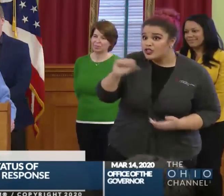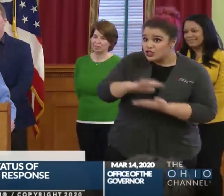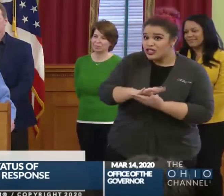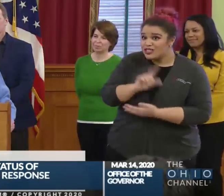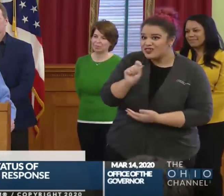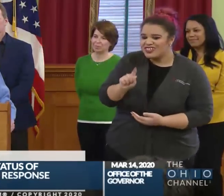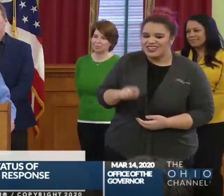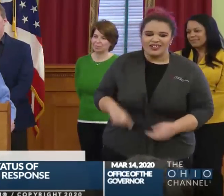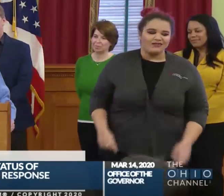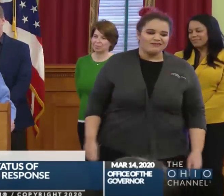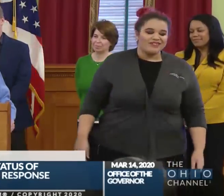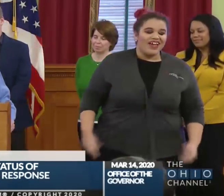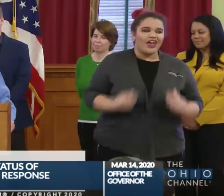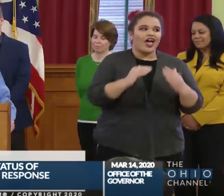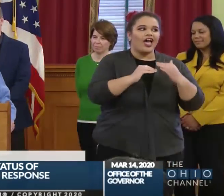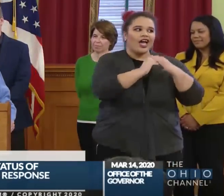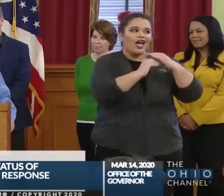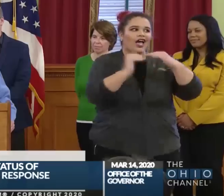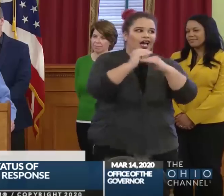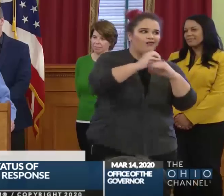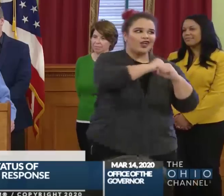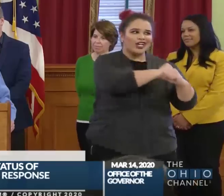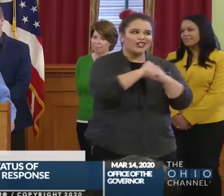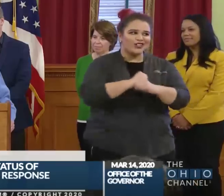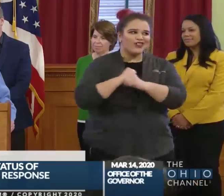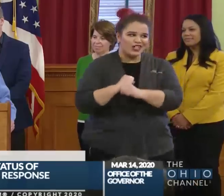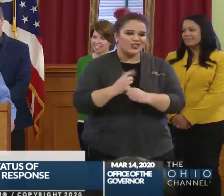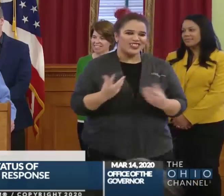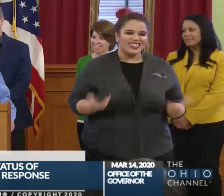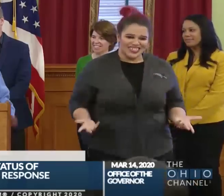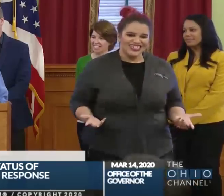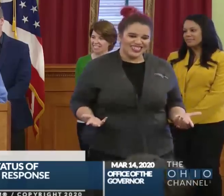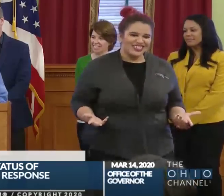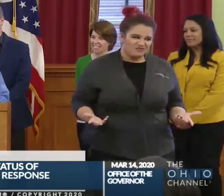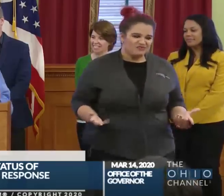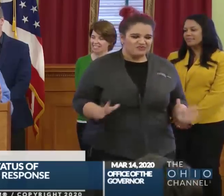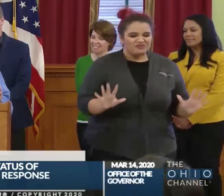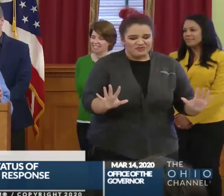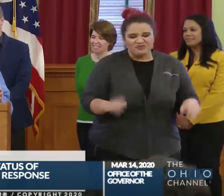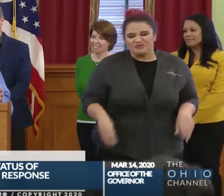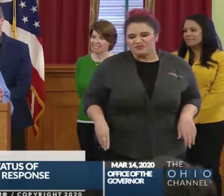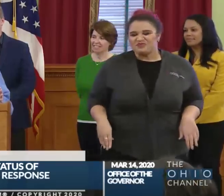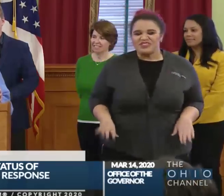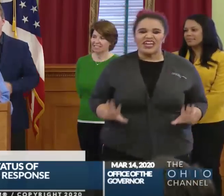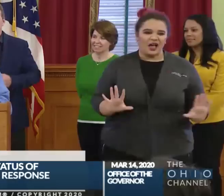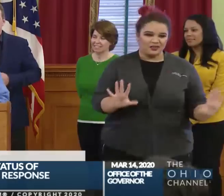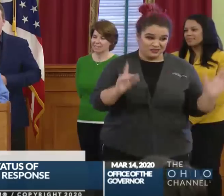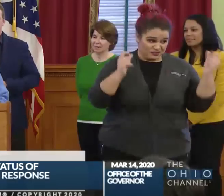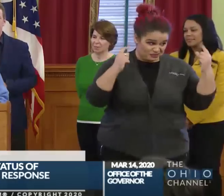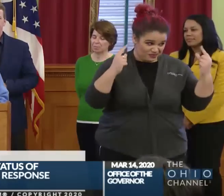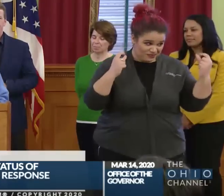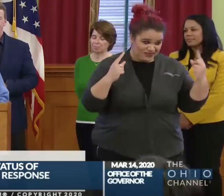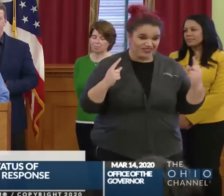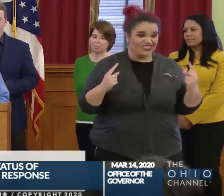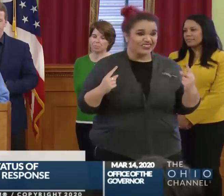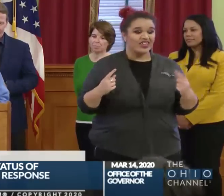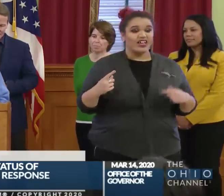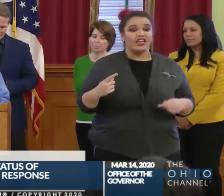it's whatever else we can do as far as that intervention. Look, we're on 2 tracks